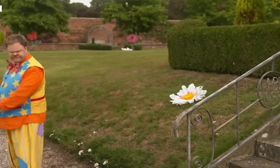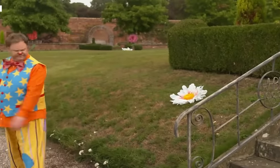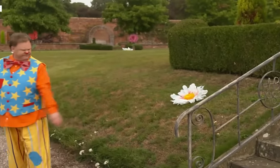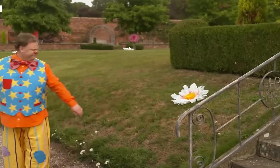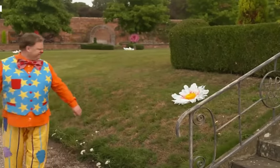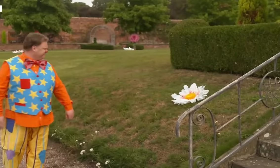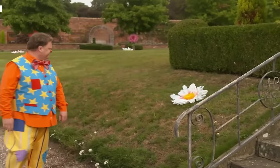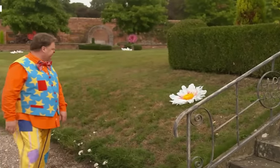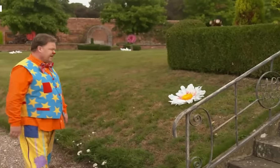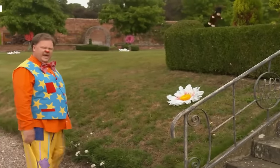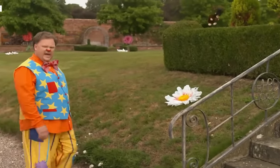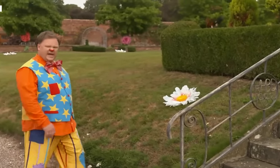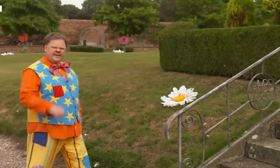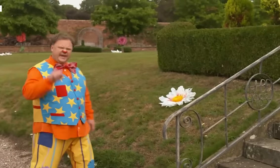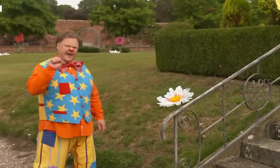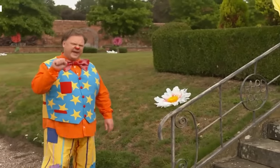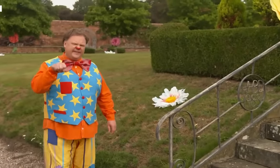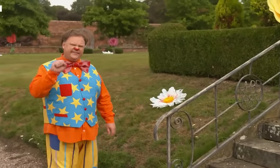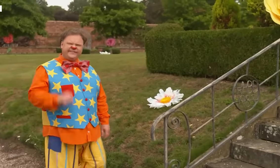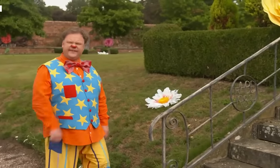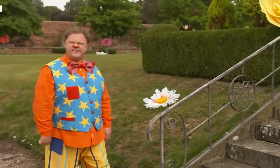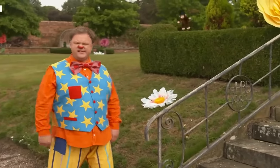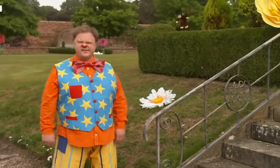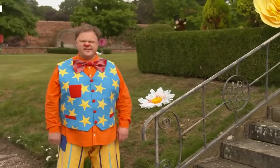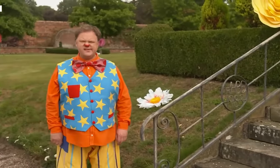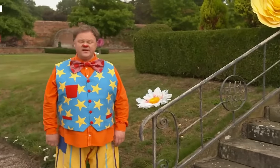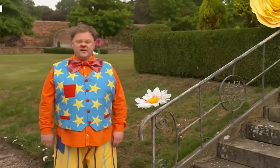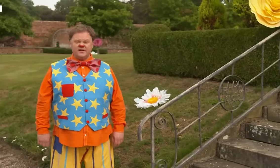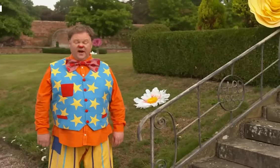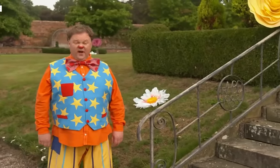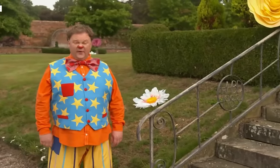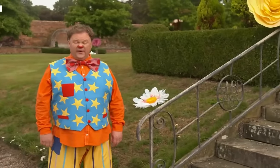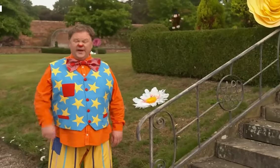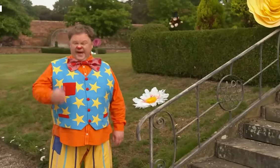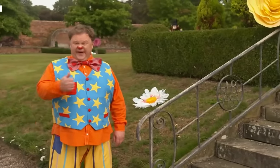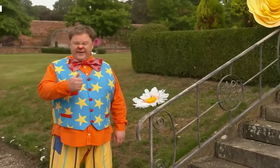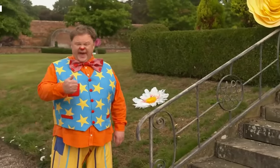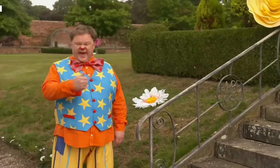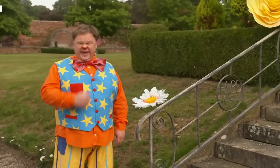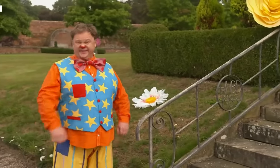Mr. Tumble. Yes? Look behind you. Oh, okay.